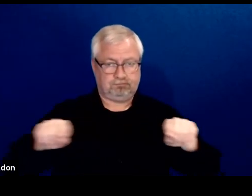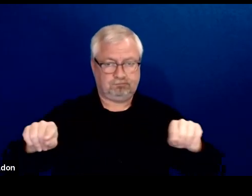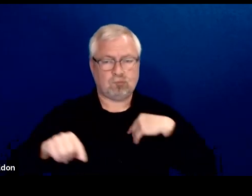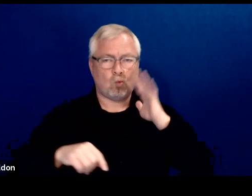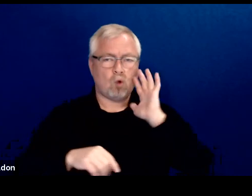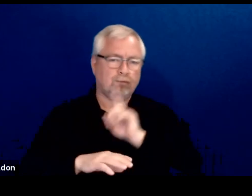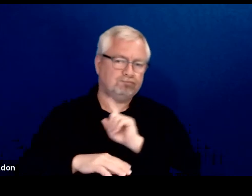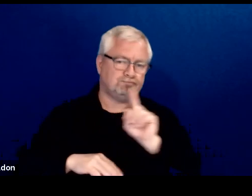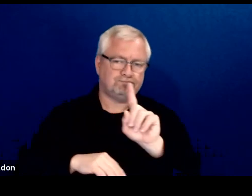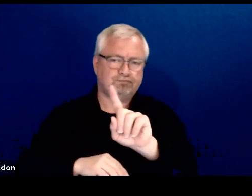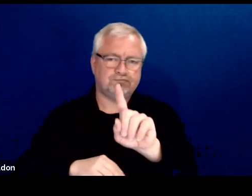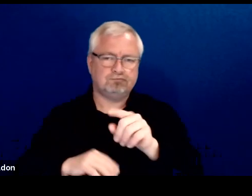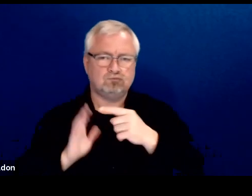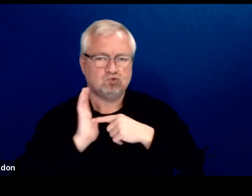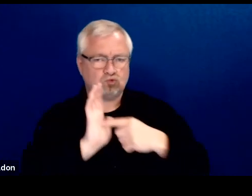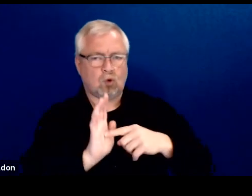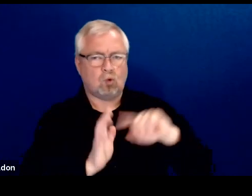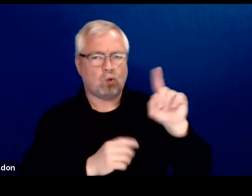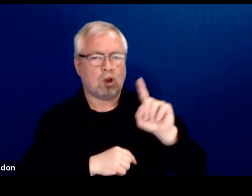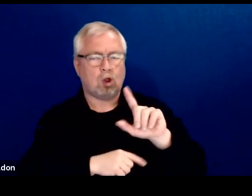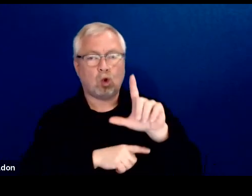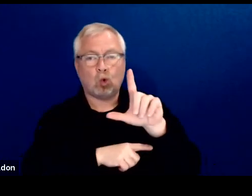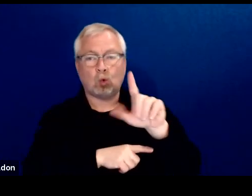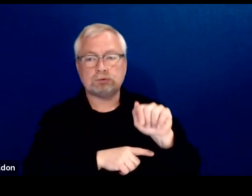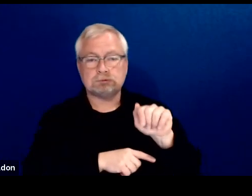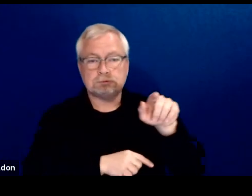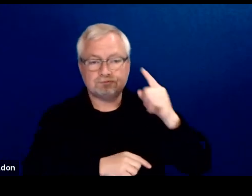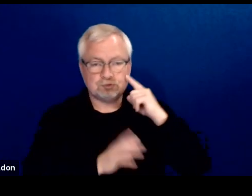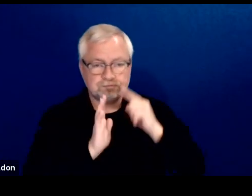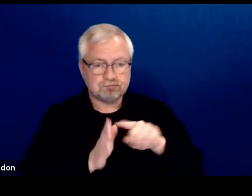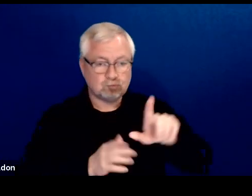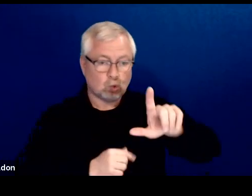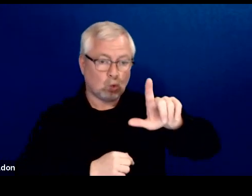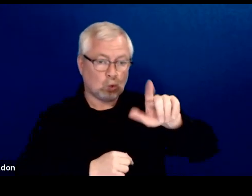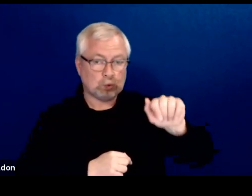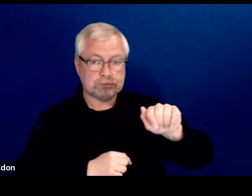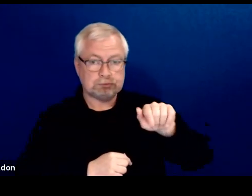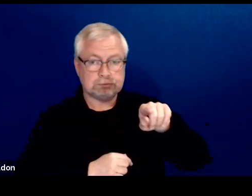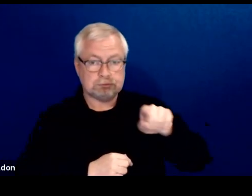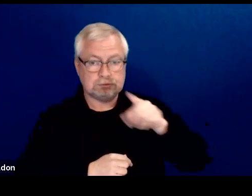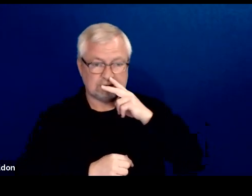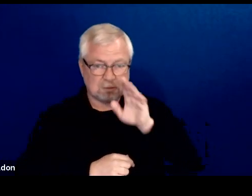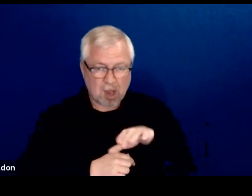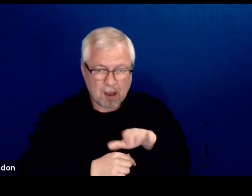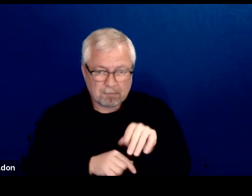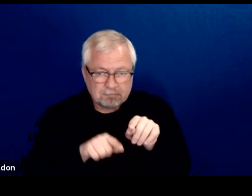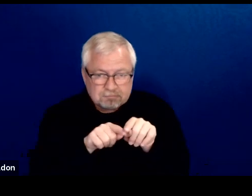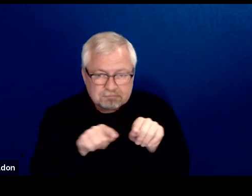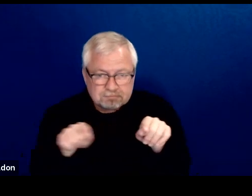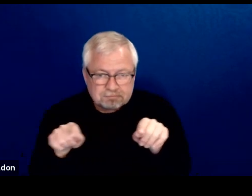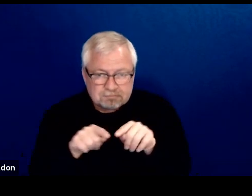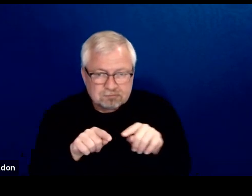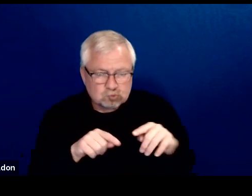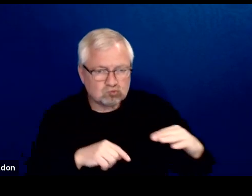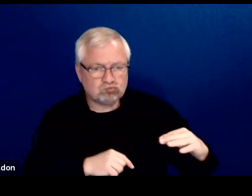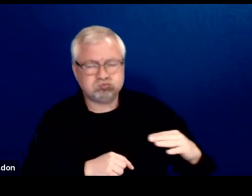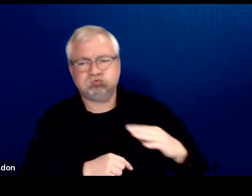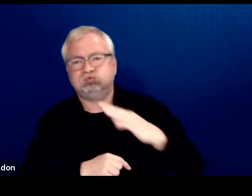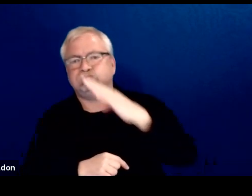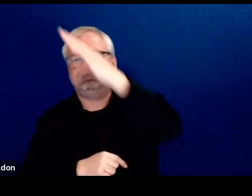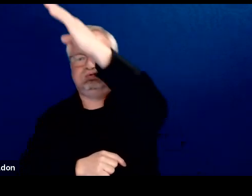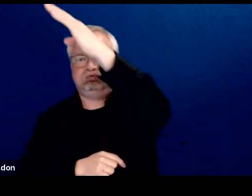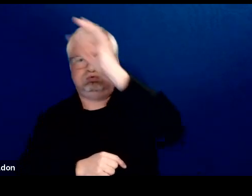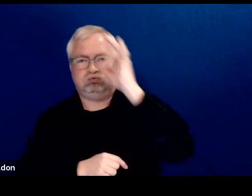with Louisiana, on where they started lower and where things shot through the roof. The same thing with Michigan.